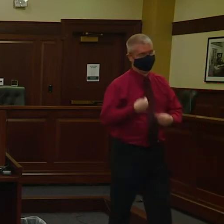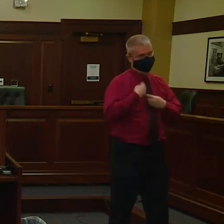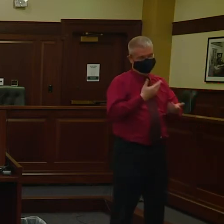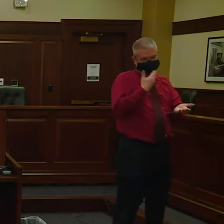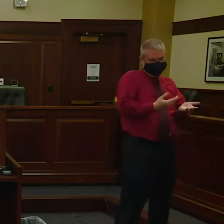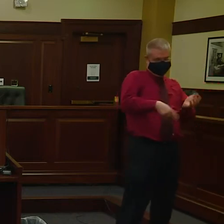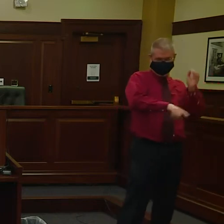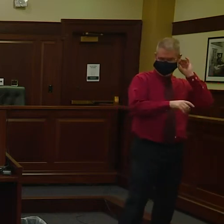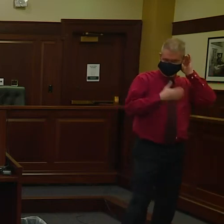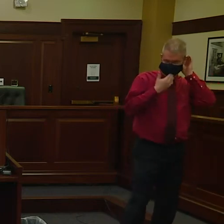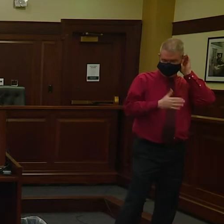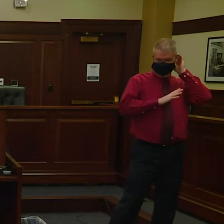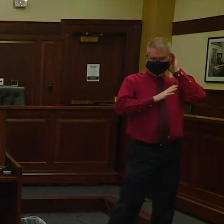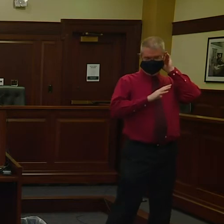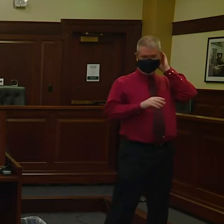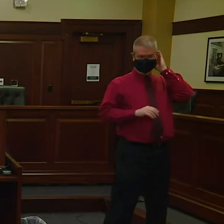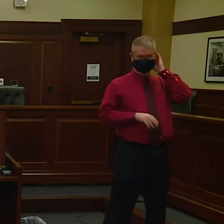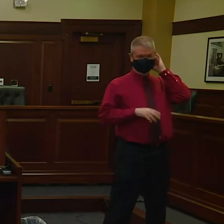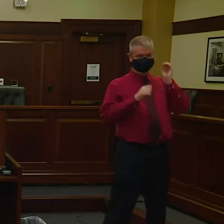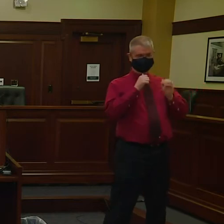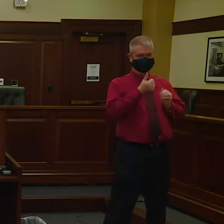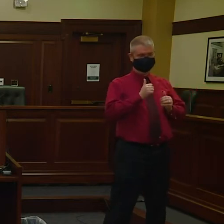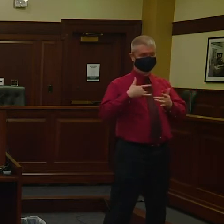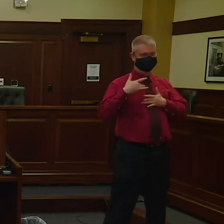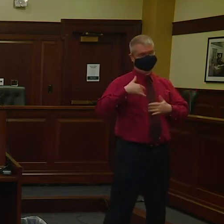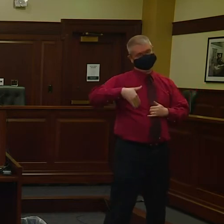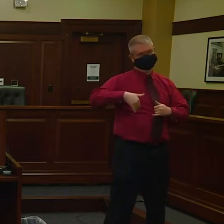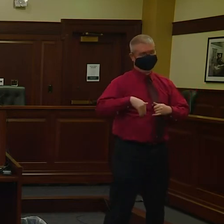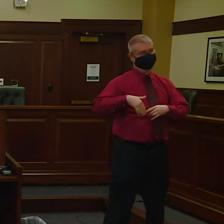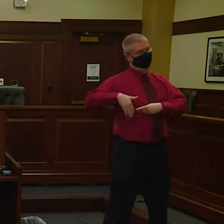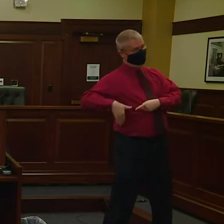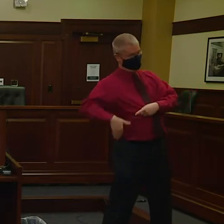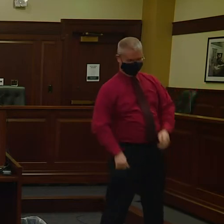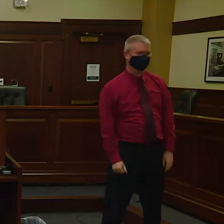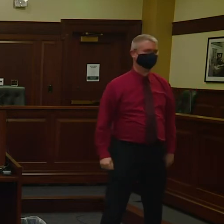Was that the? We're just talking. you're not doing it yet. Oh, yeah.